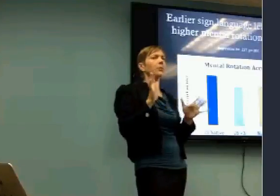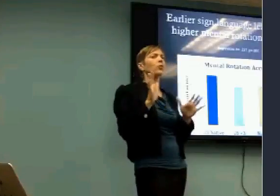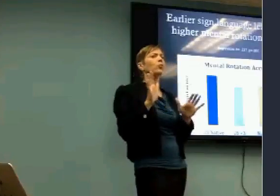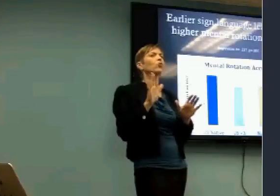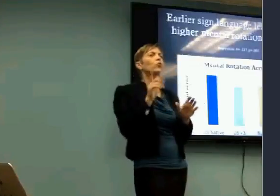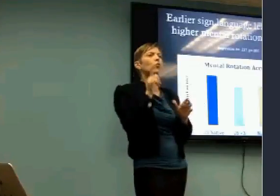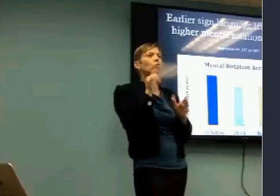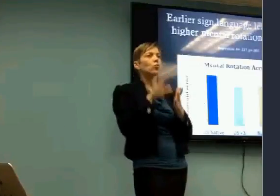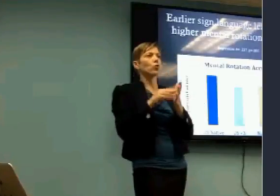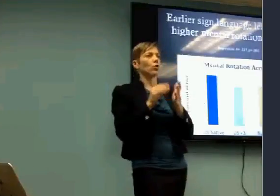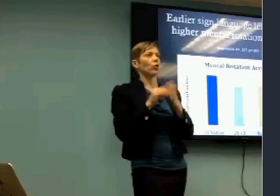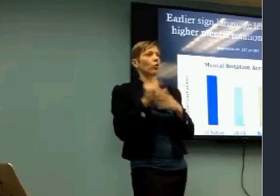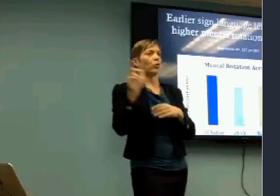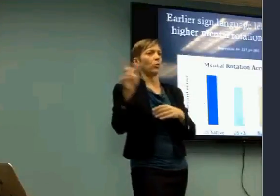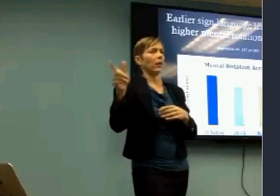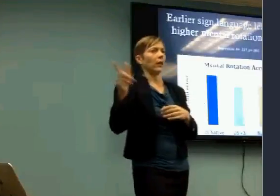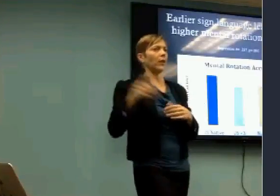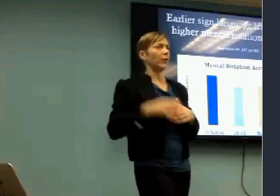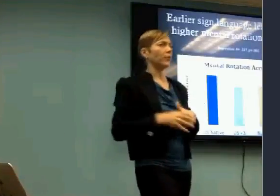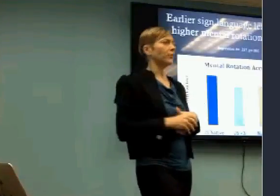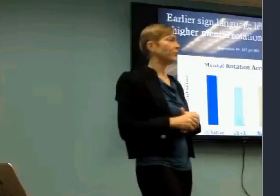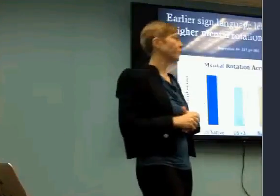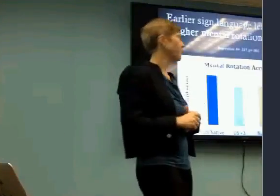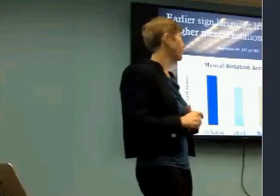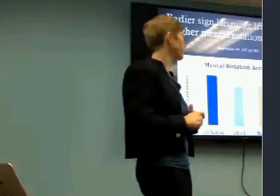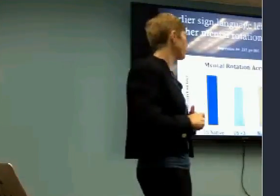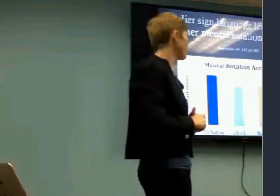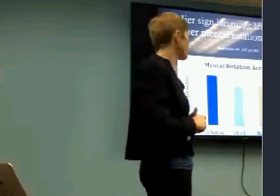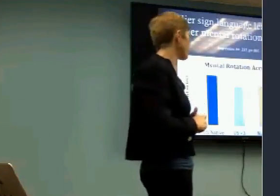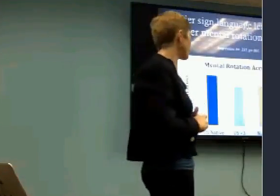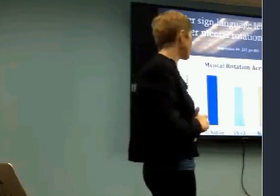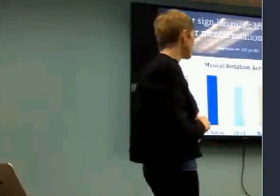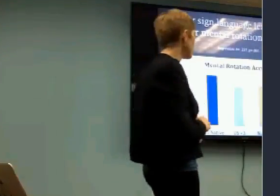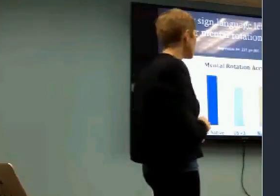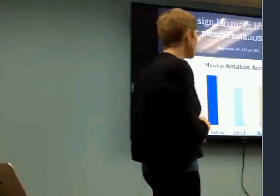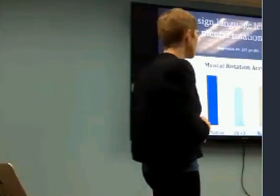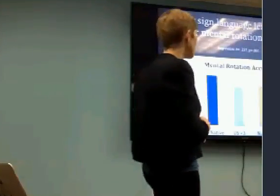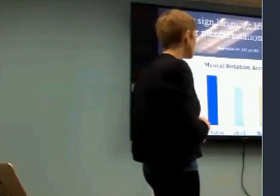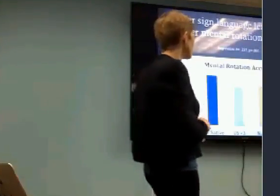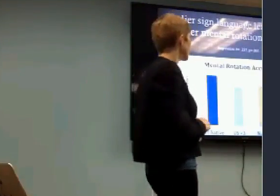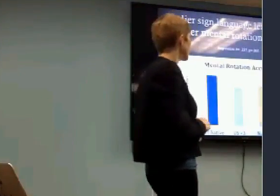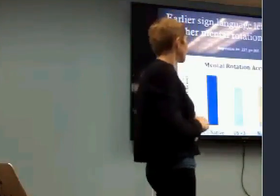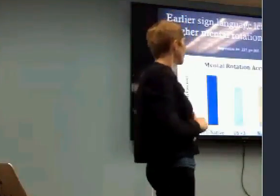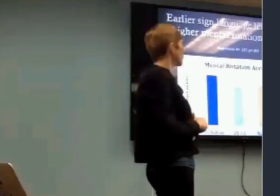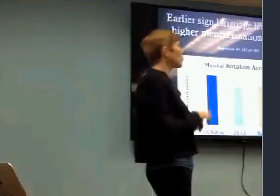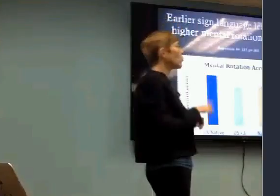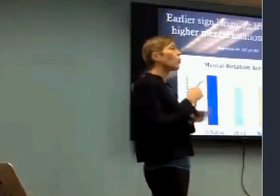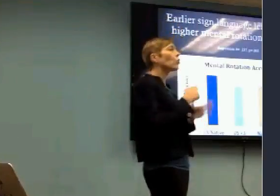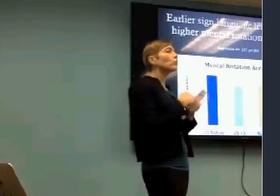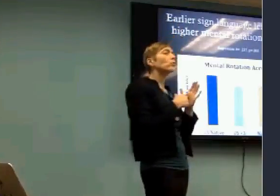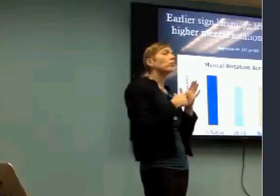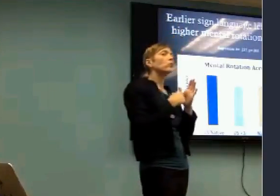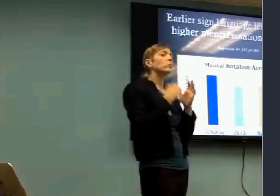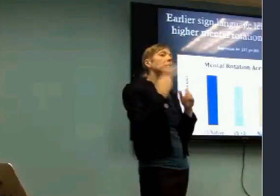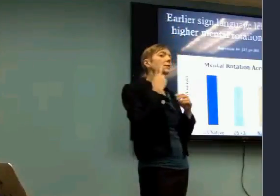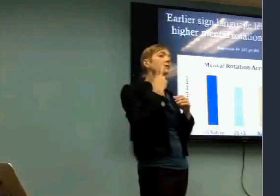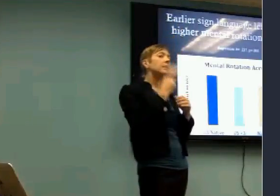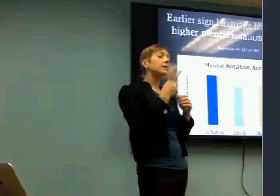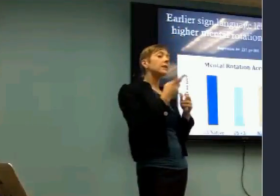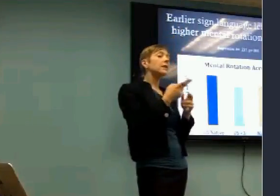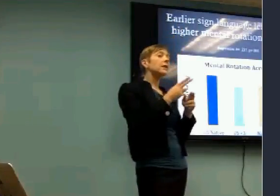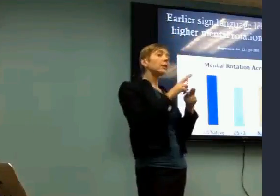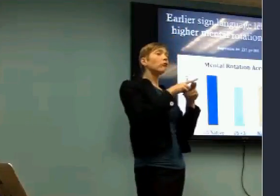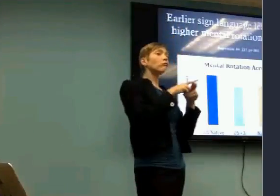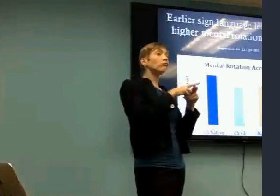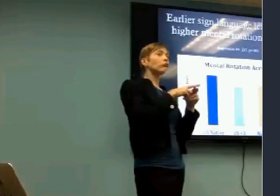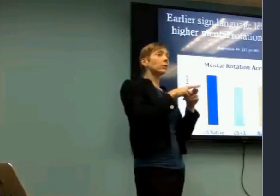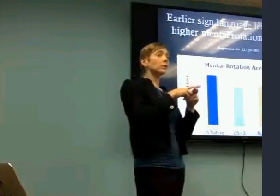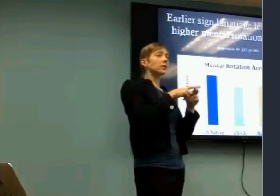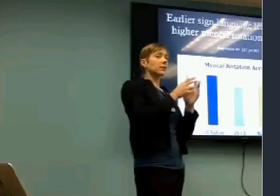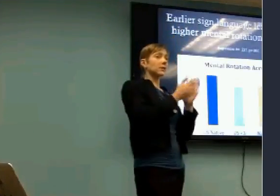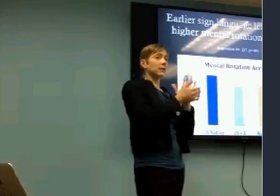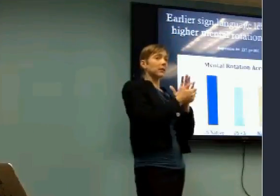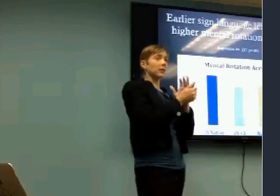that have early age of acquisition perform better on mental rotation tasks than people who learn later. We see